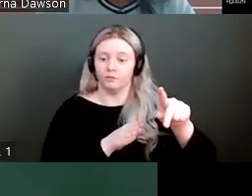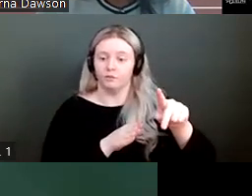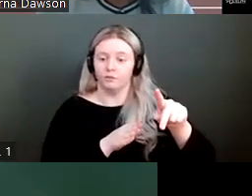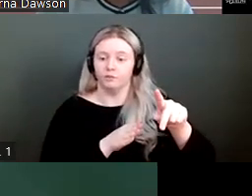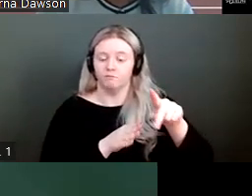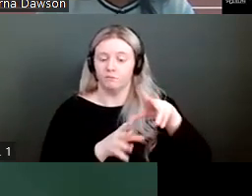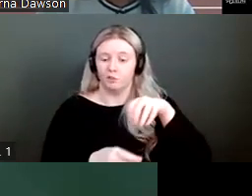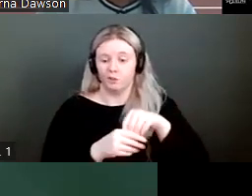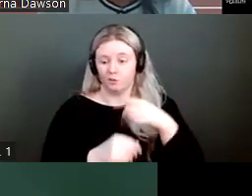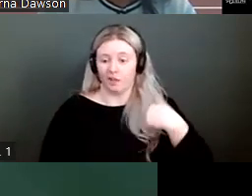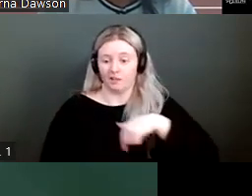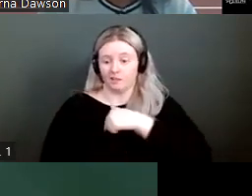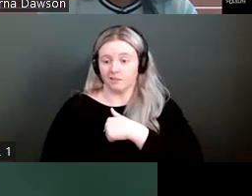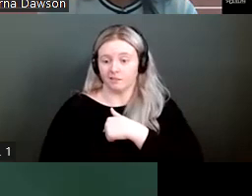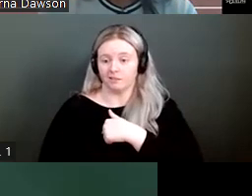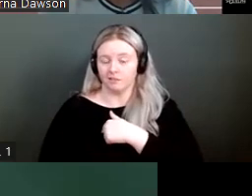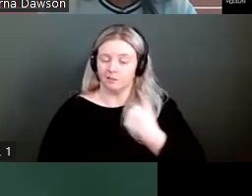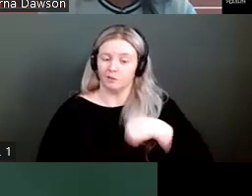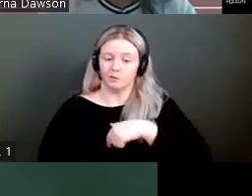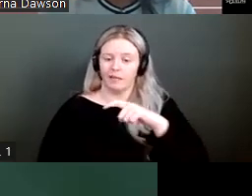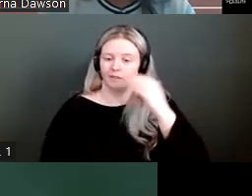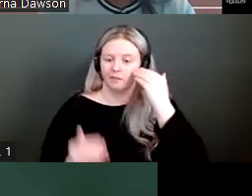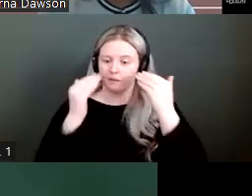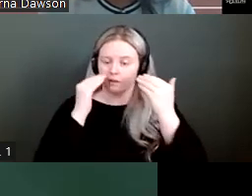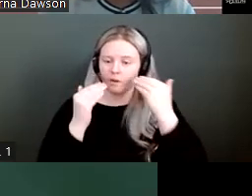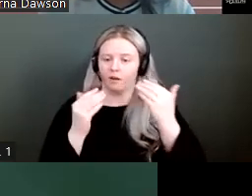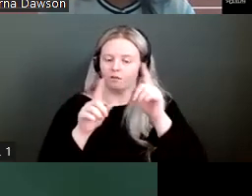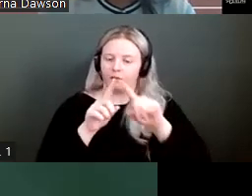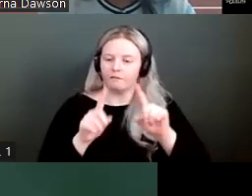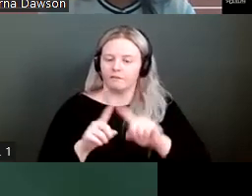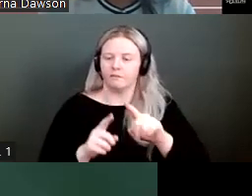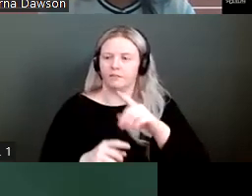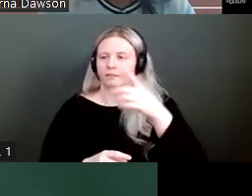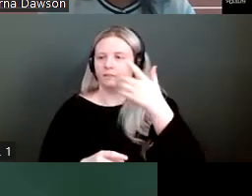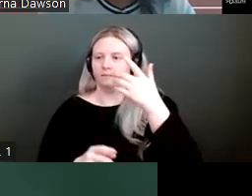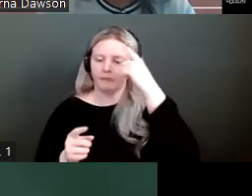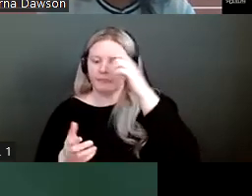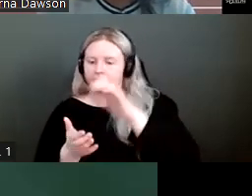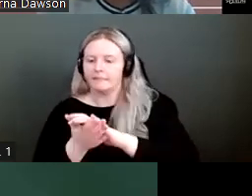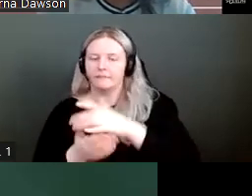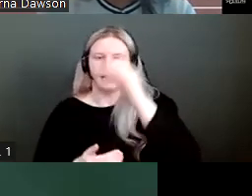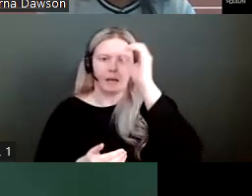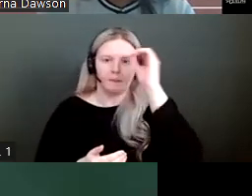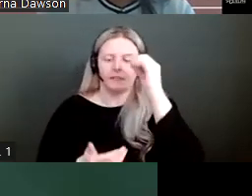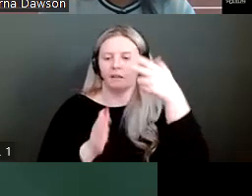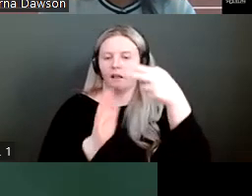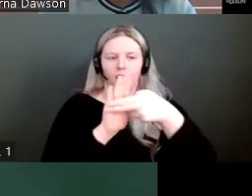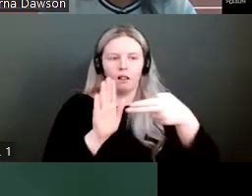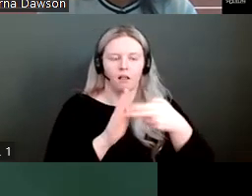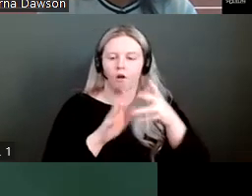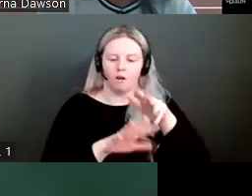including ourselves, who need to be aware of entrenched and negative attitudes, beliefs, and stereotypes that we hold or others